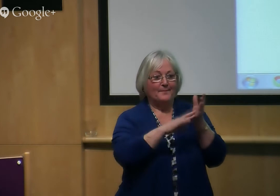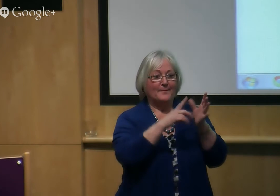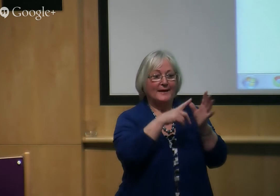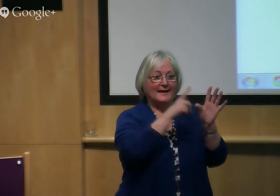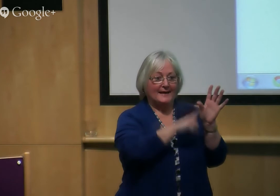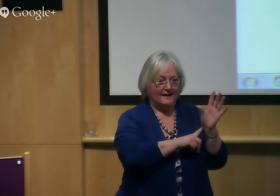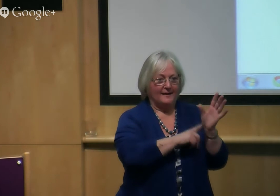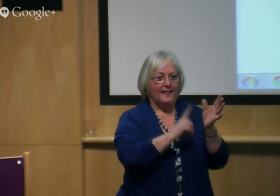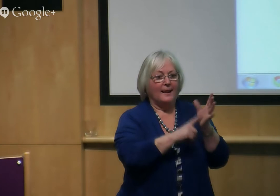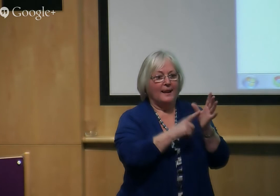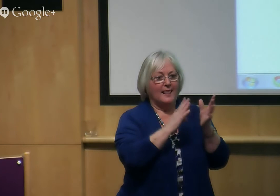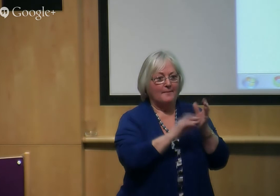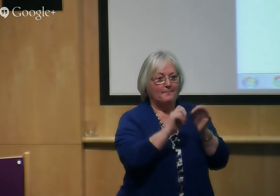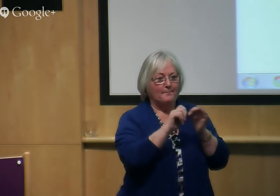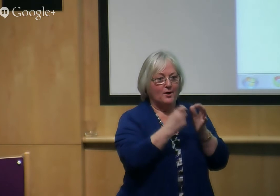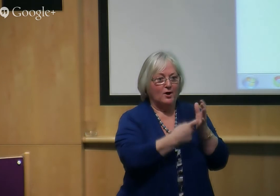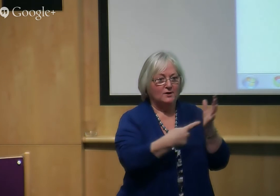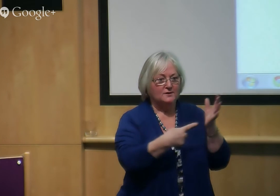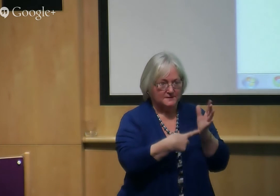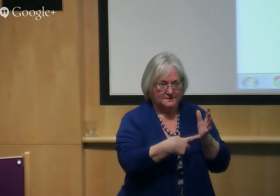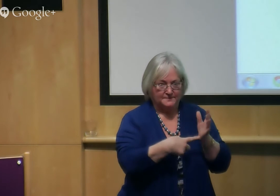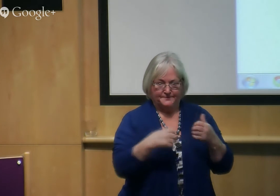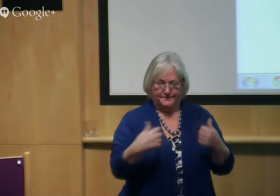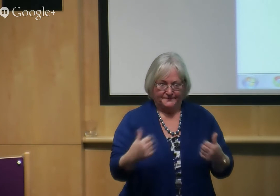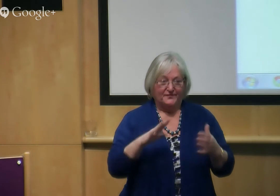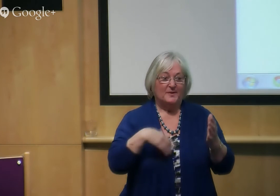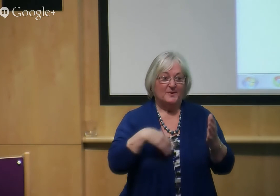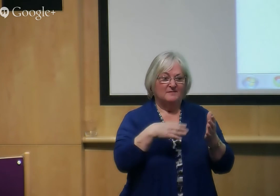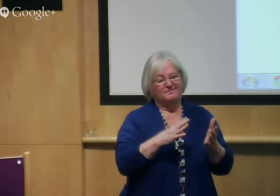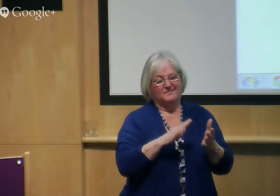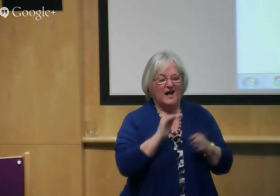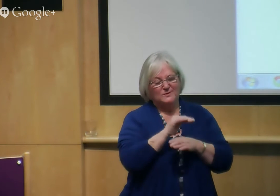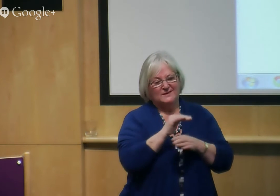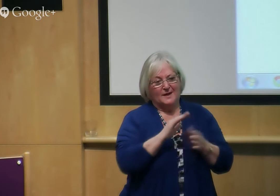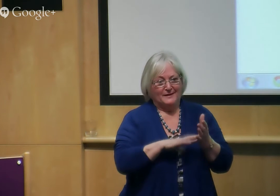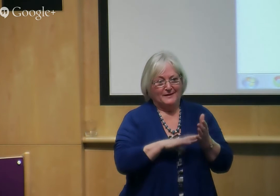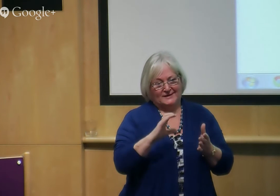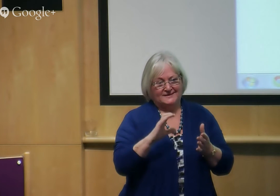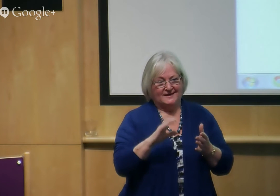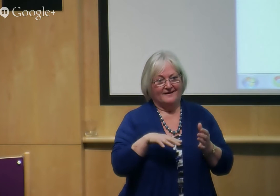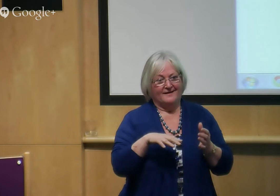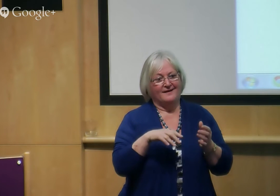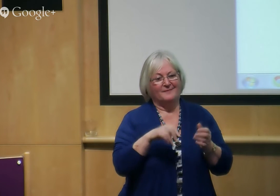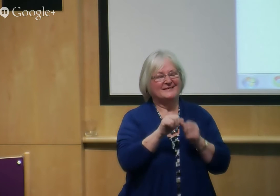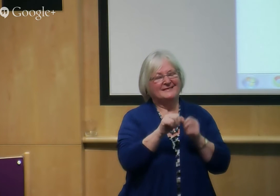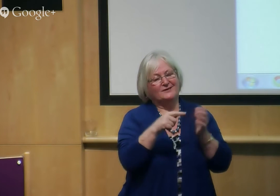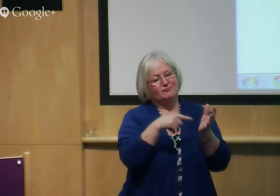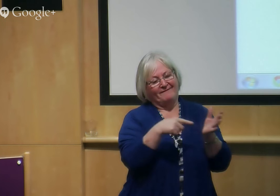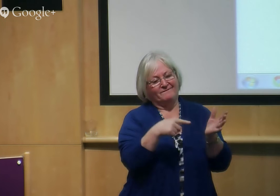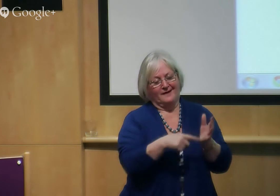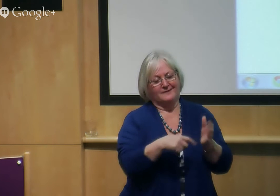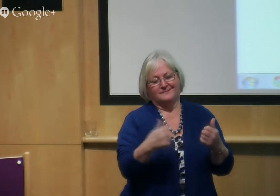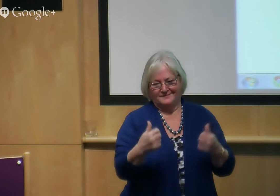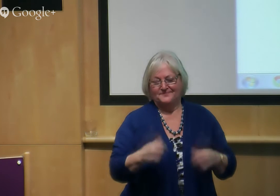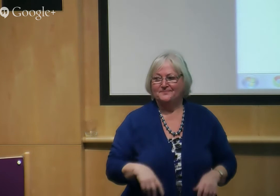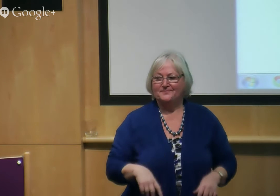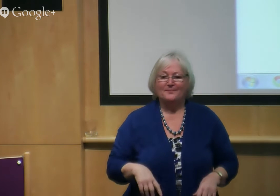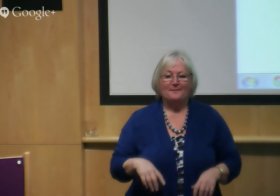Hi, my name is May Lambert, and I'm from just outside Manchester, Trafford